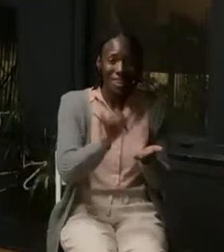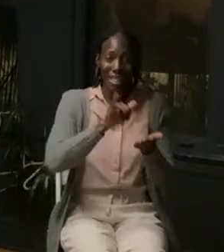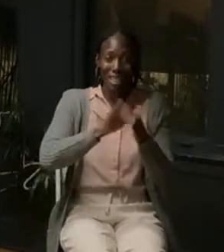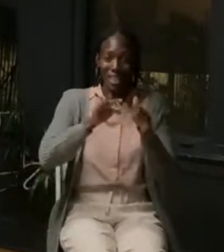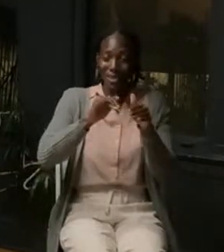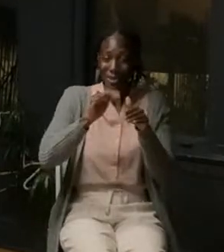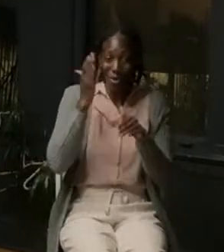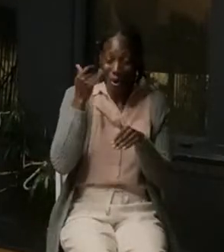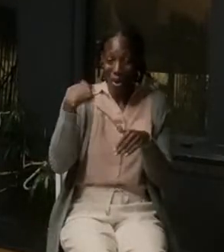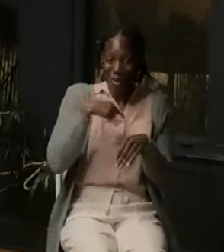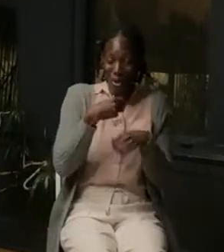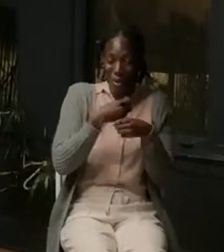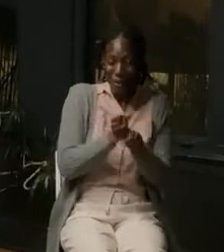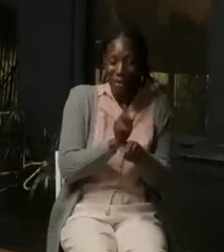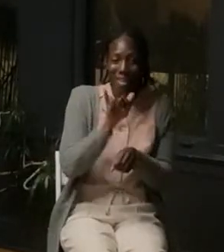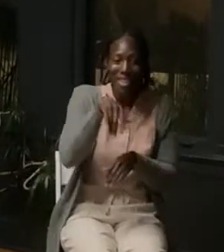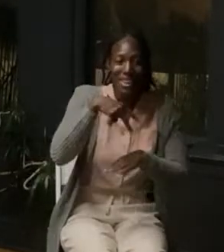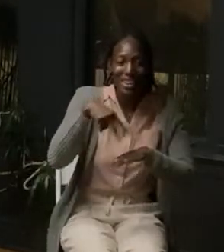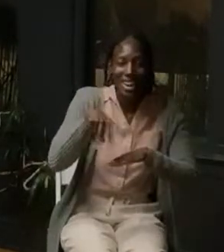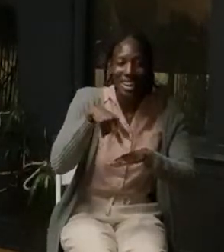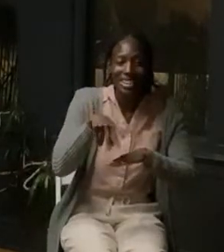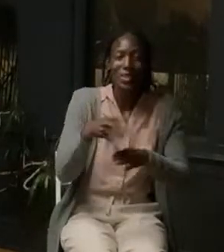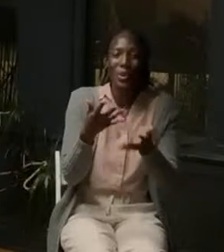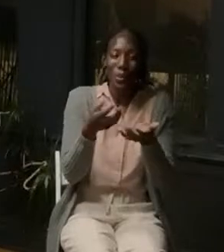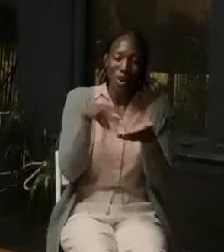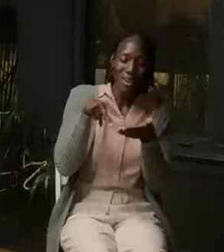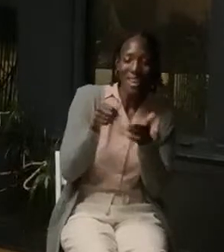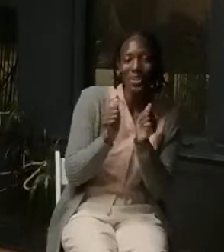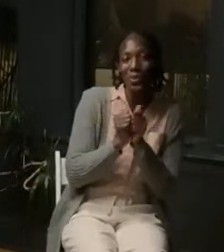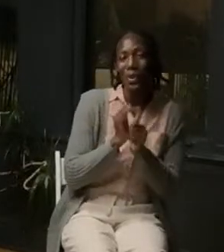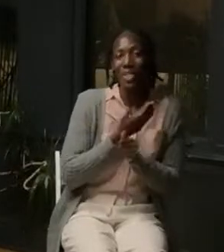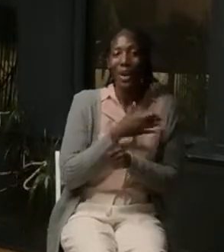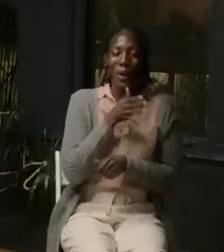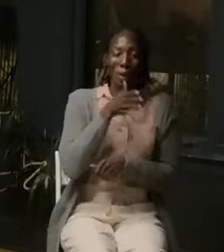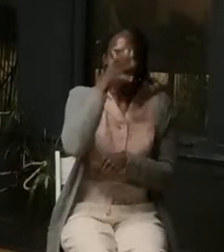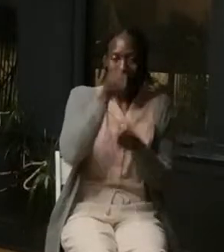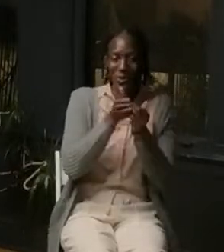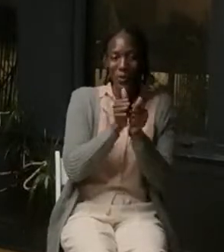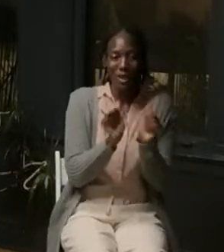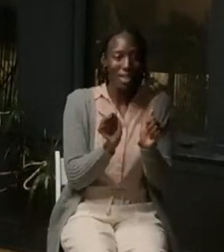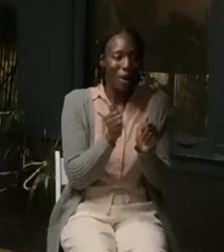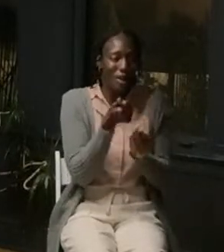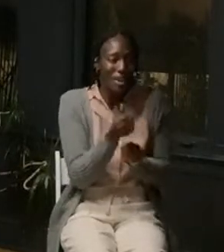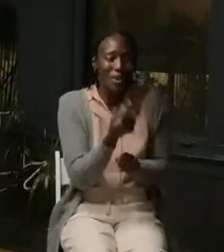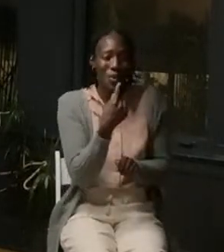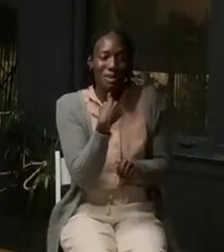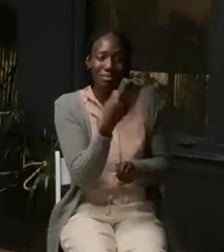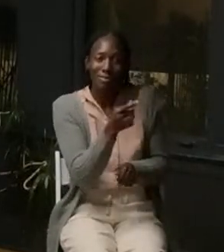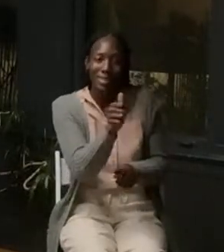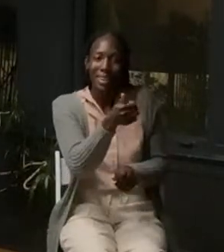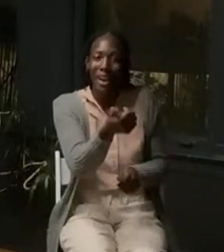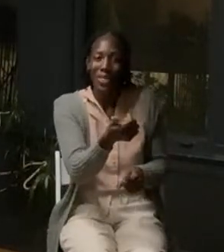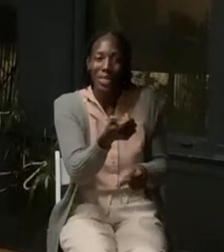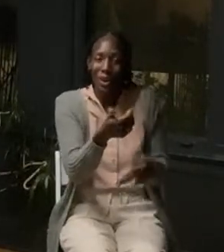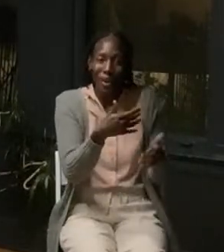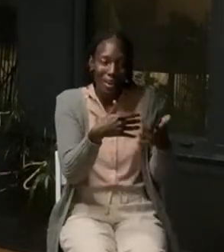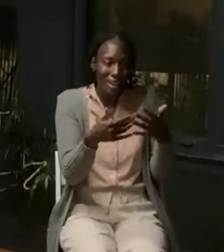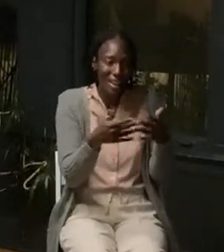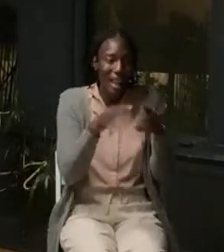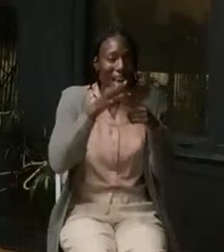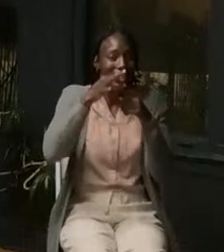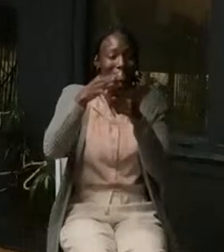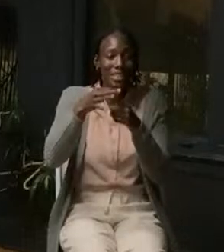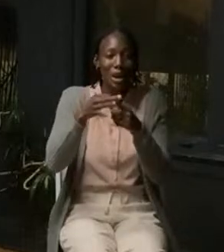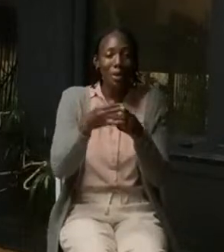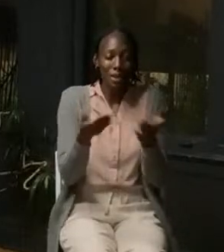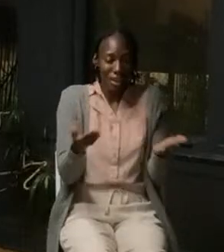slide, so we could dance with our parents without anyone telling anyone else anything, but here we are